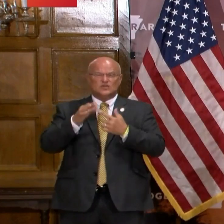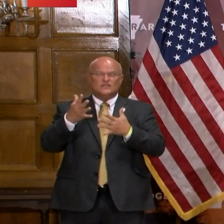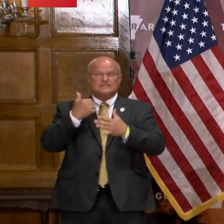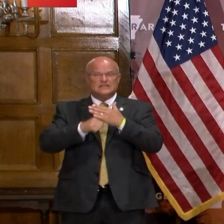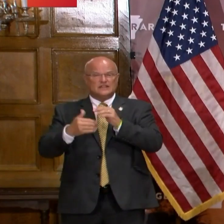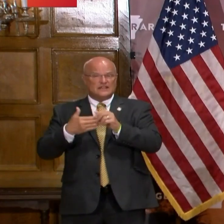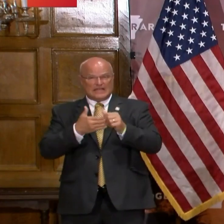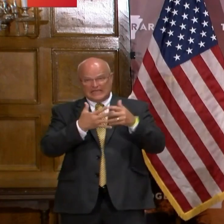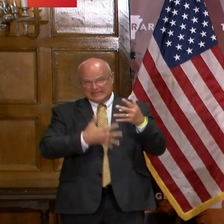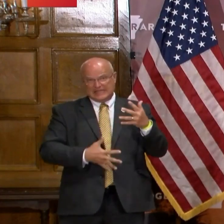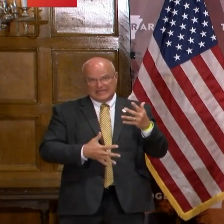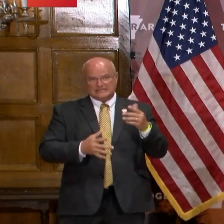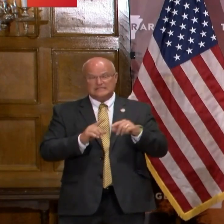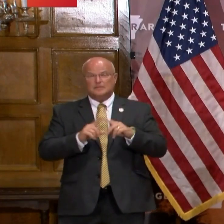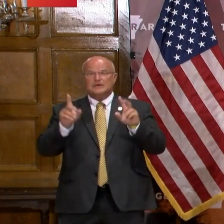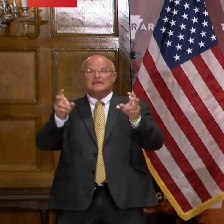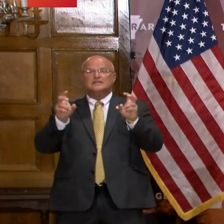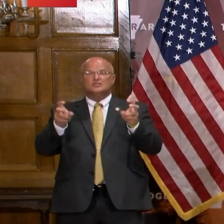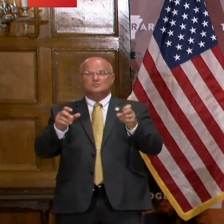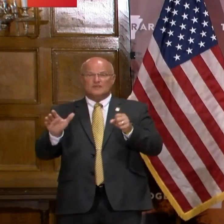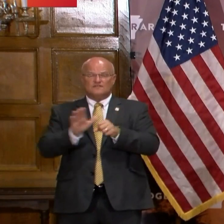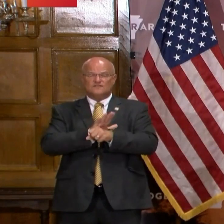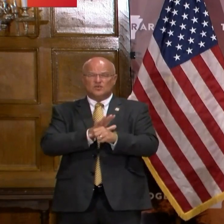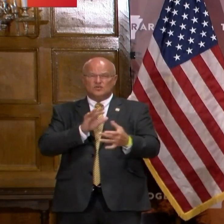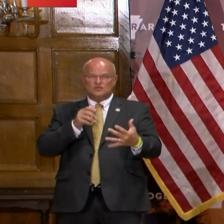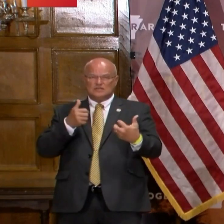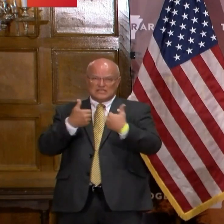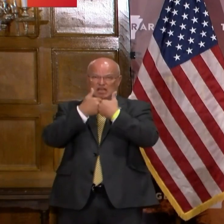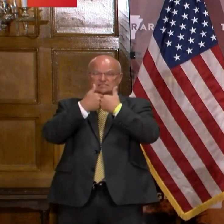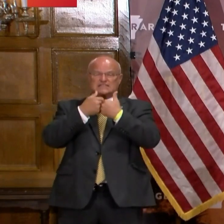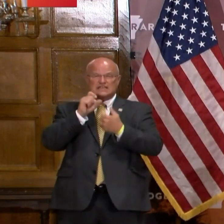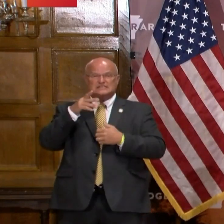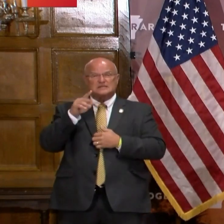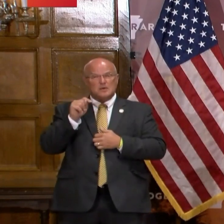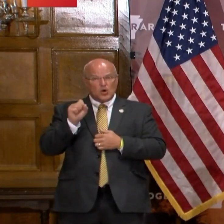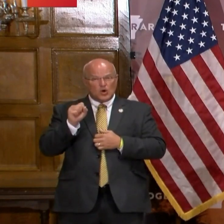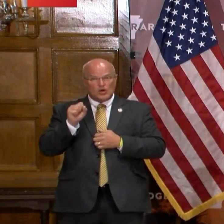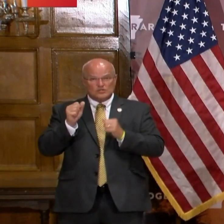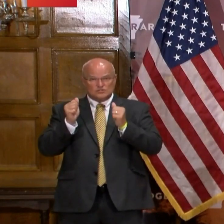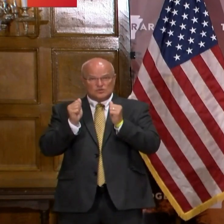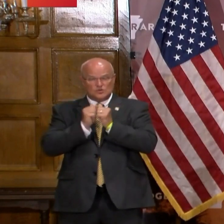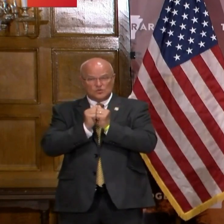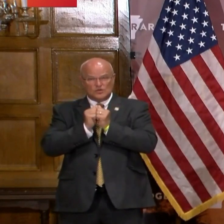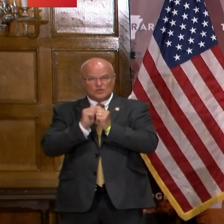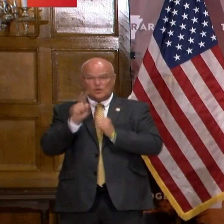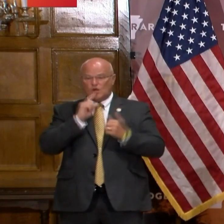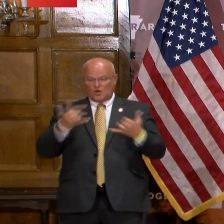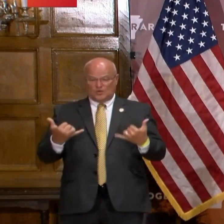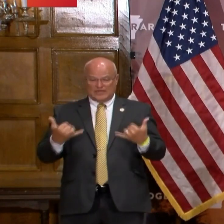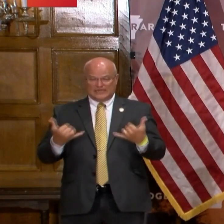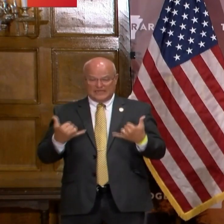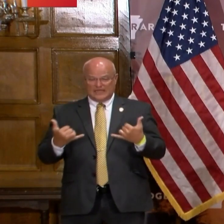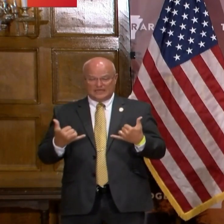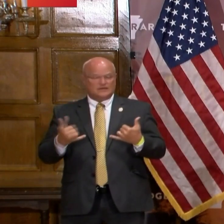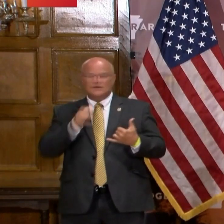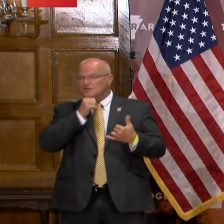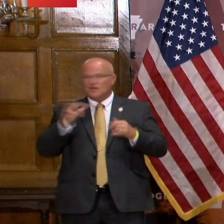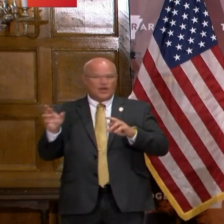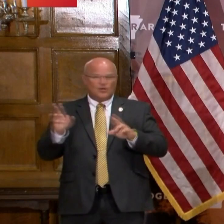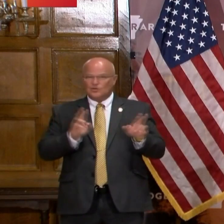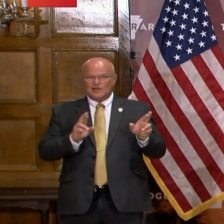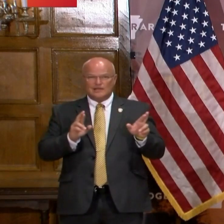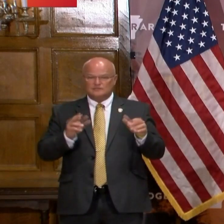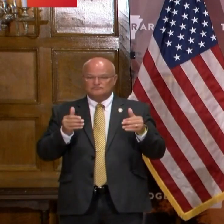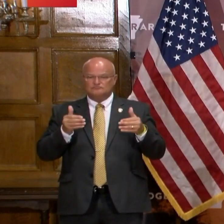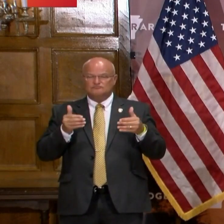under the guidelines, but in terms of full contact sports with where we are right now, we're not ready